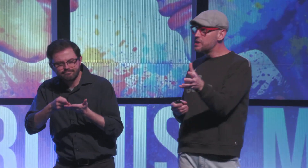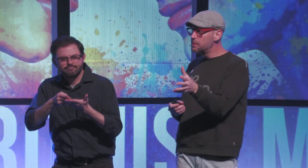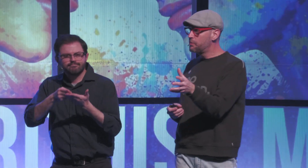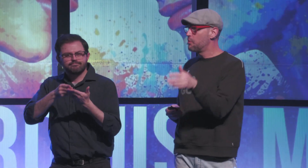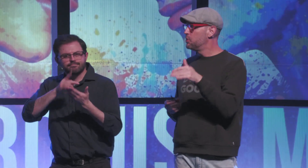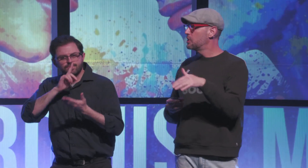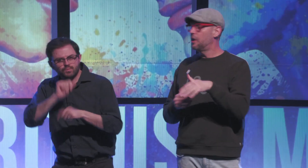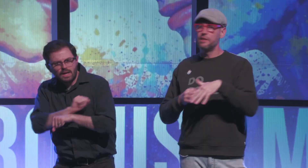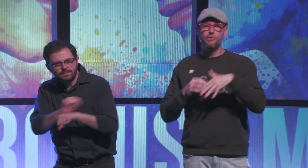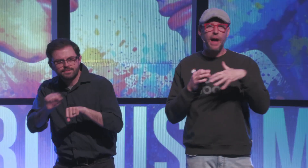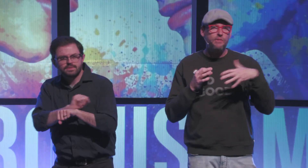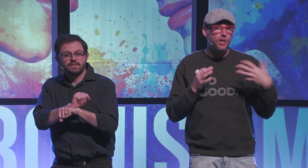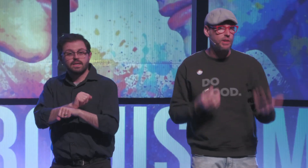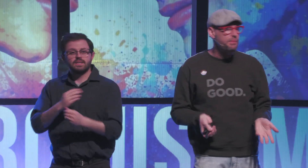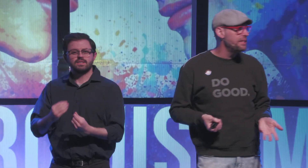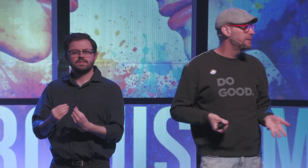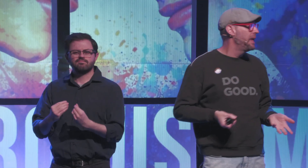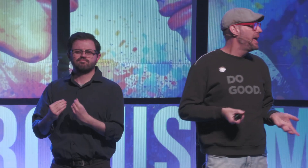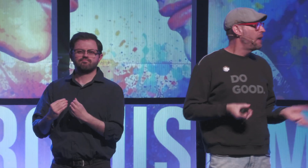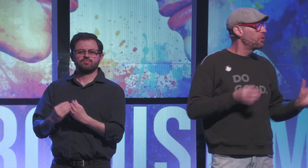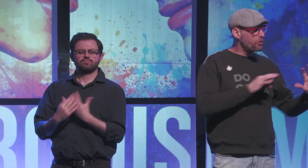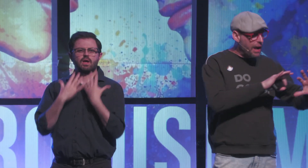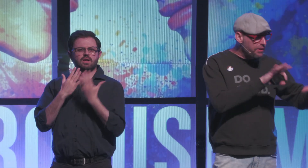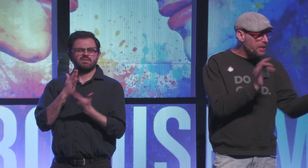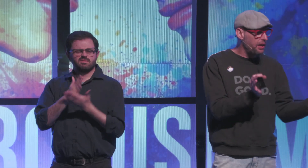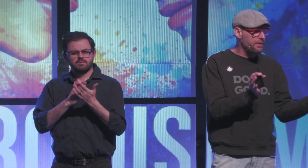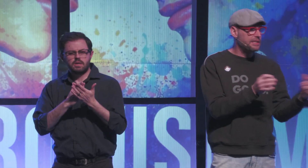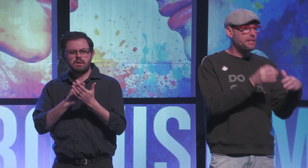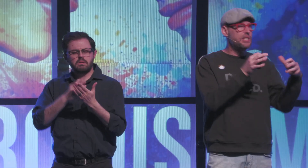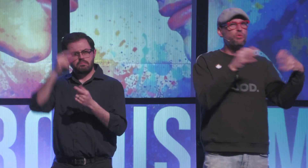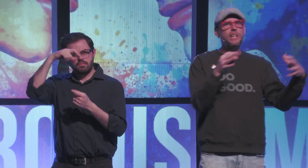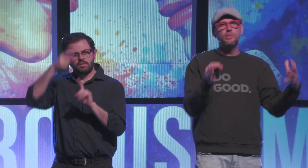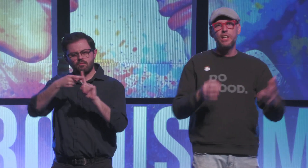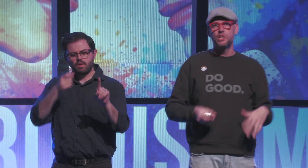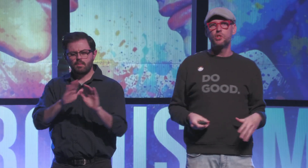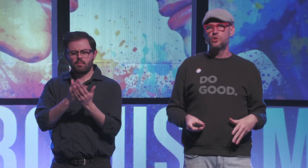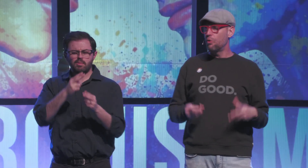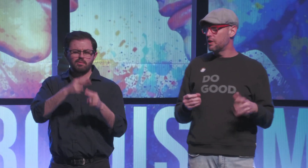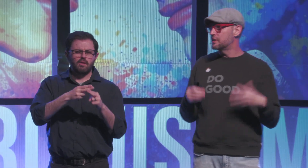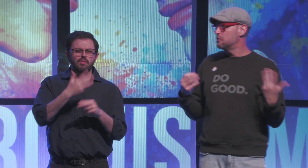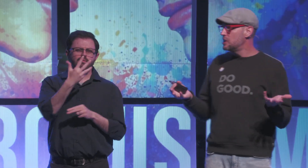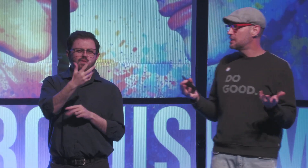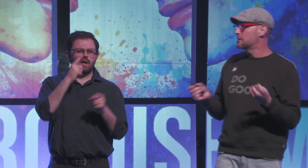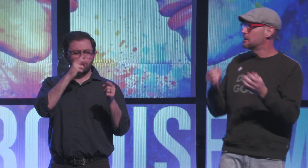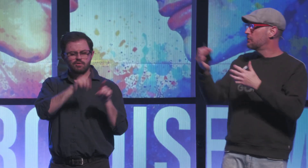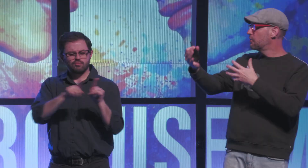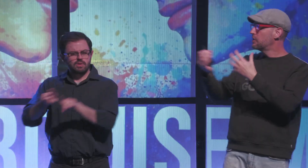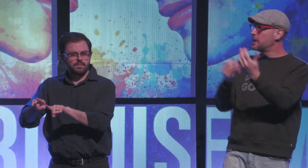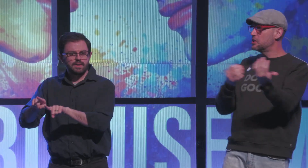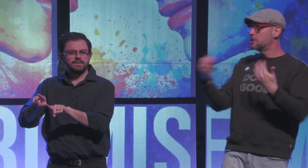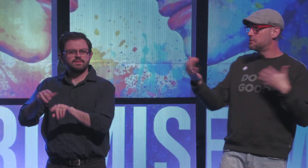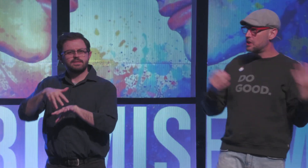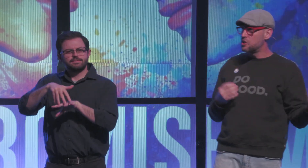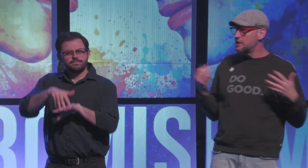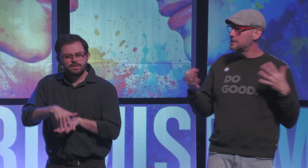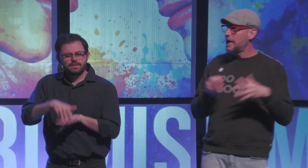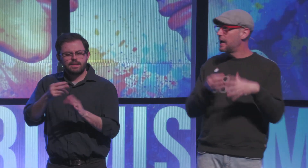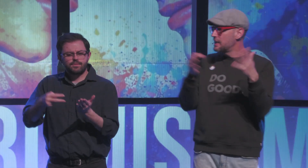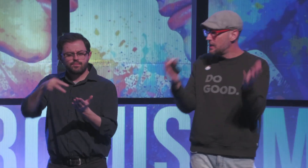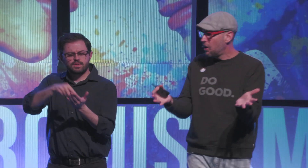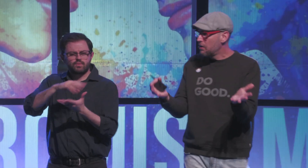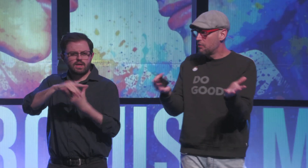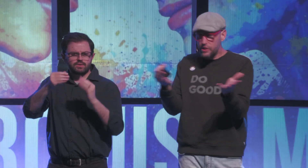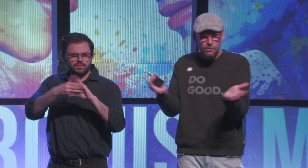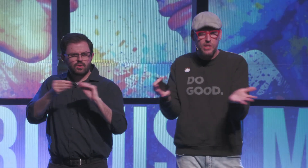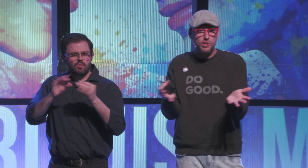by some wisdom from a book called The 5 Agreements. And we're grounding all of this in these resurrection stories of Jesus, the different relationships that Jesus